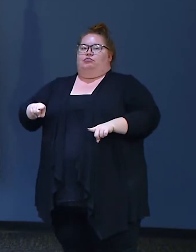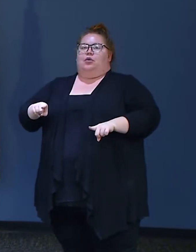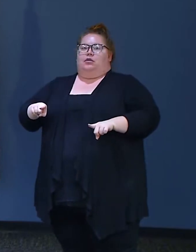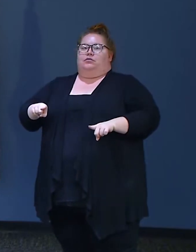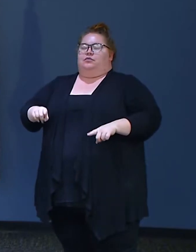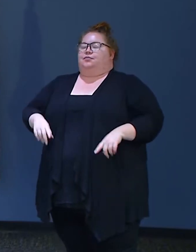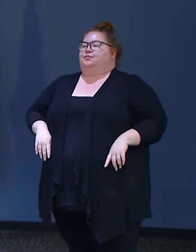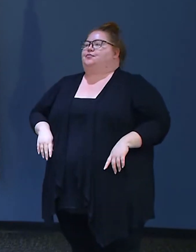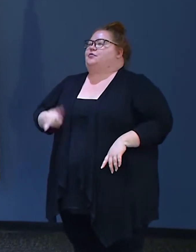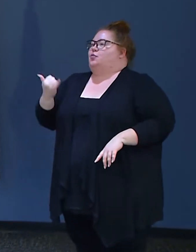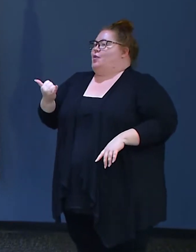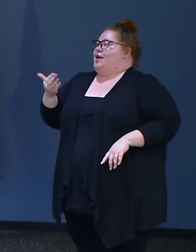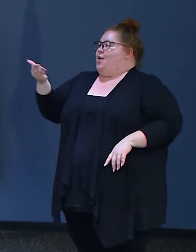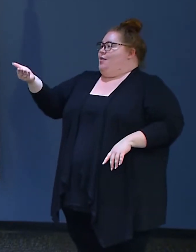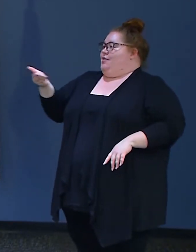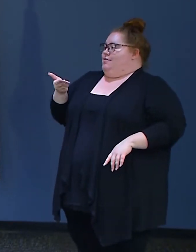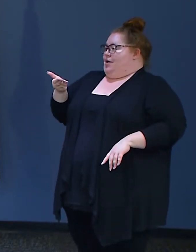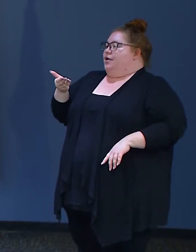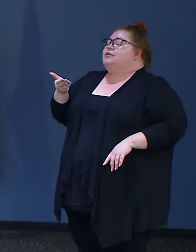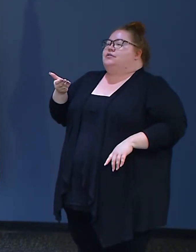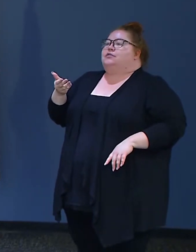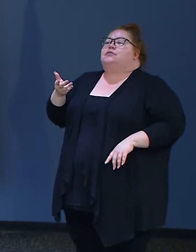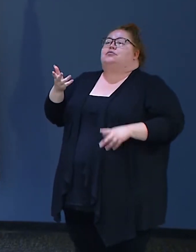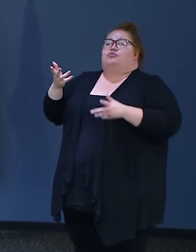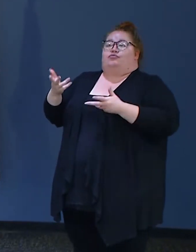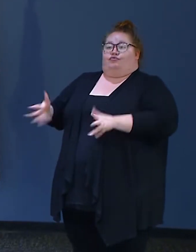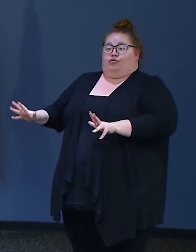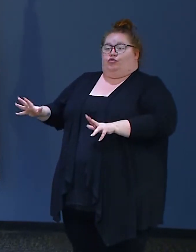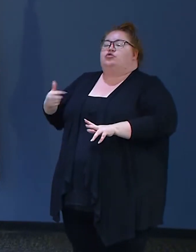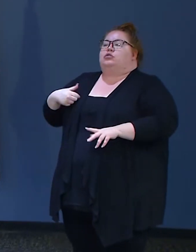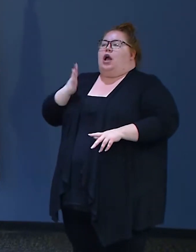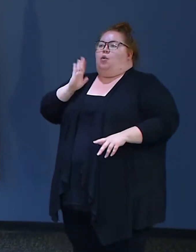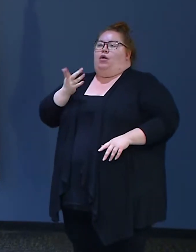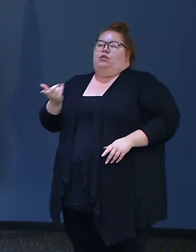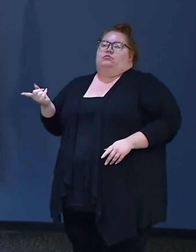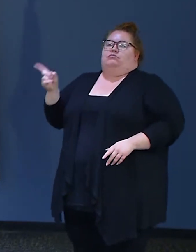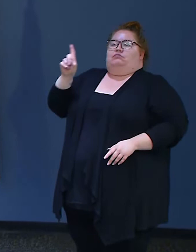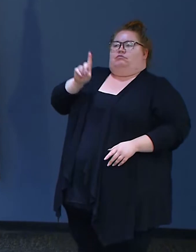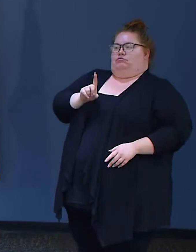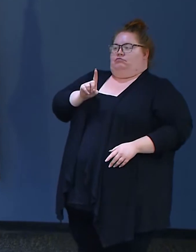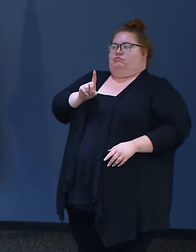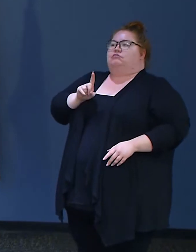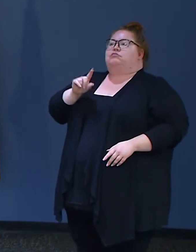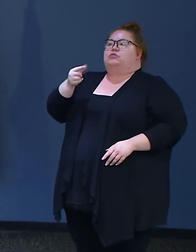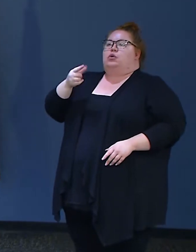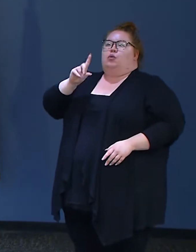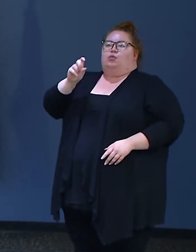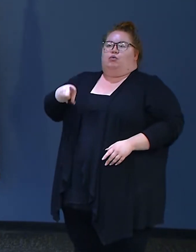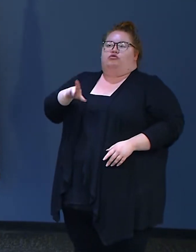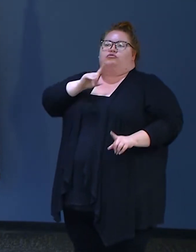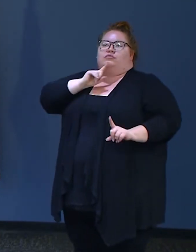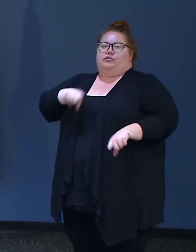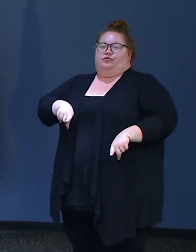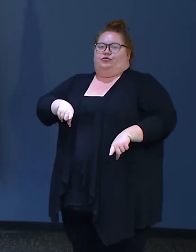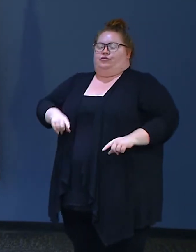up, and then I will return to open up the Q&A with our media friends. Megan?